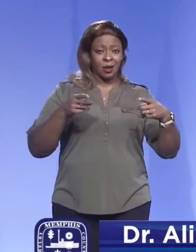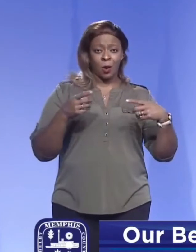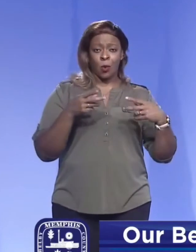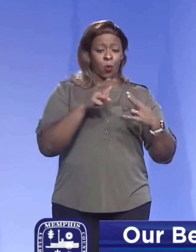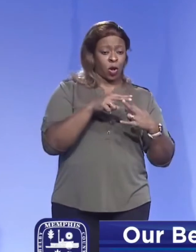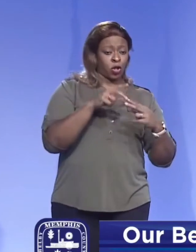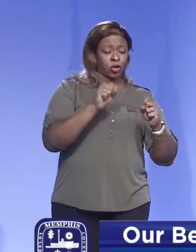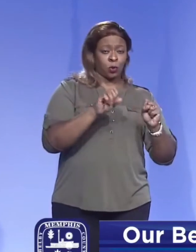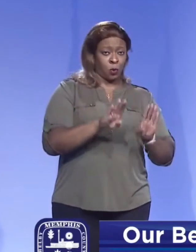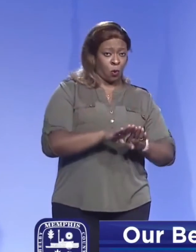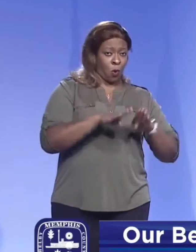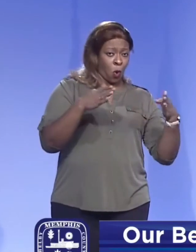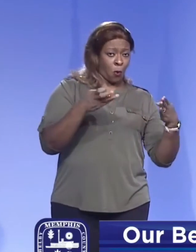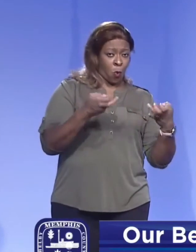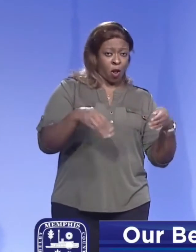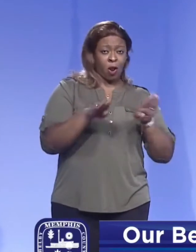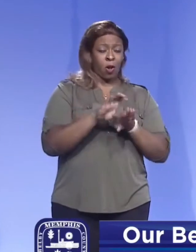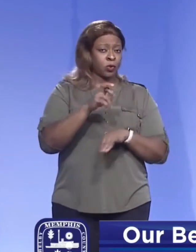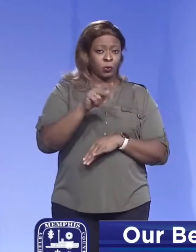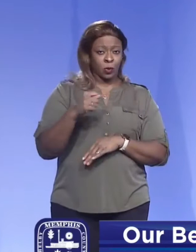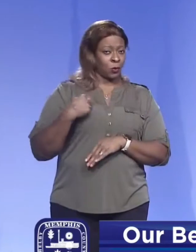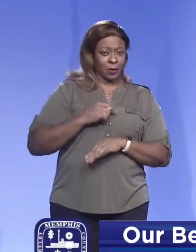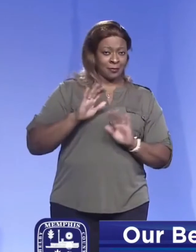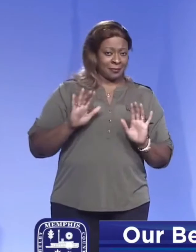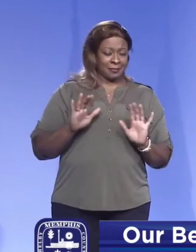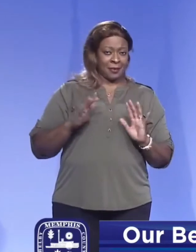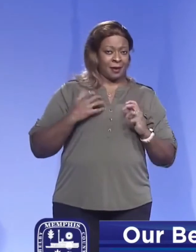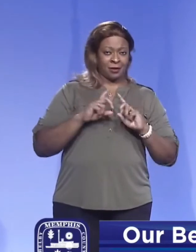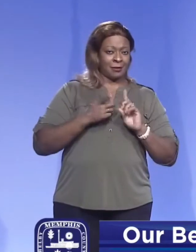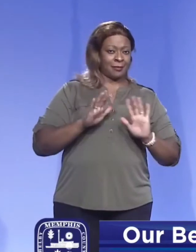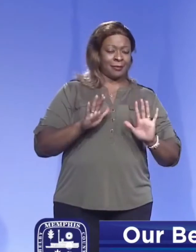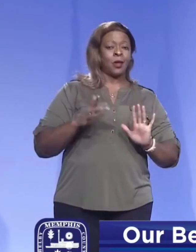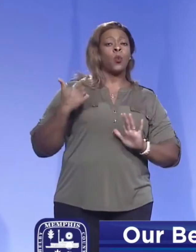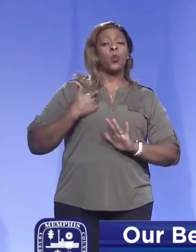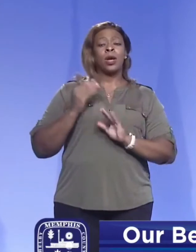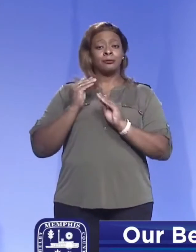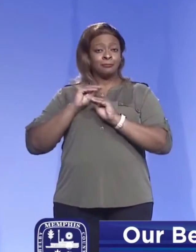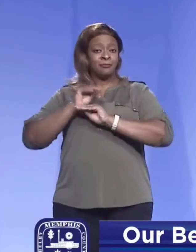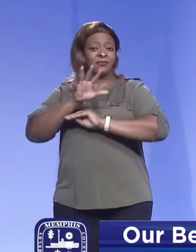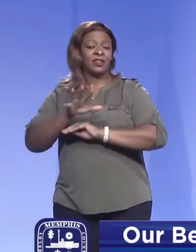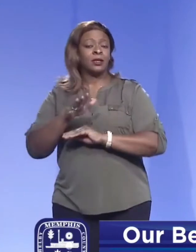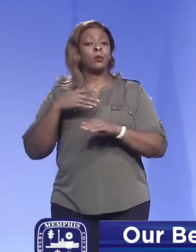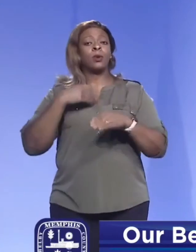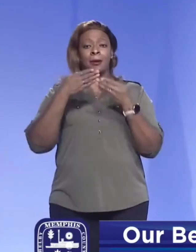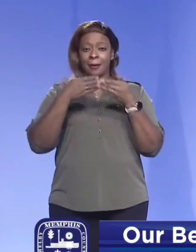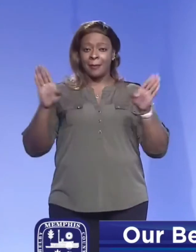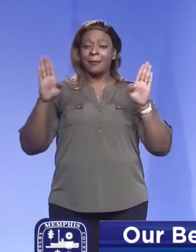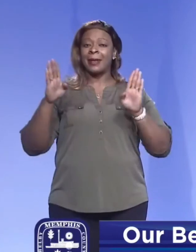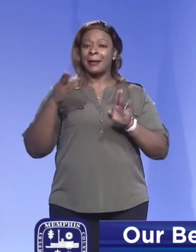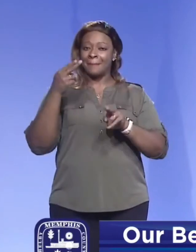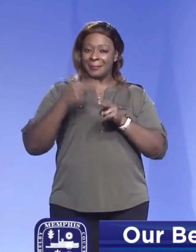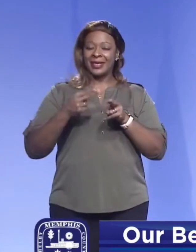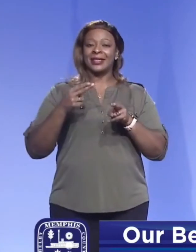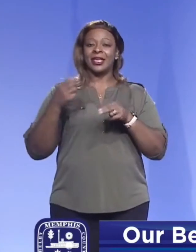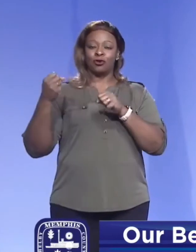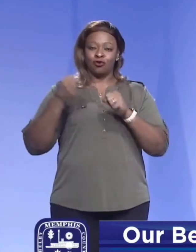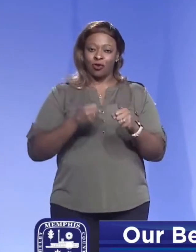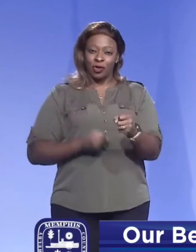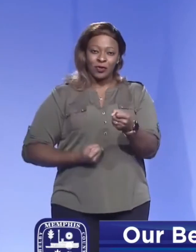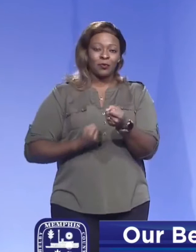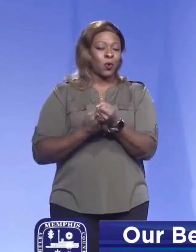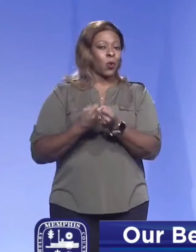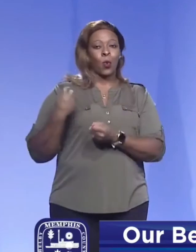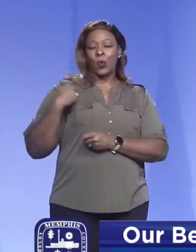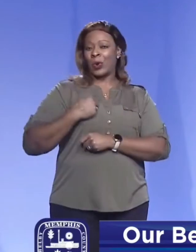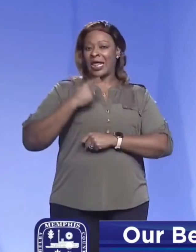whether or not sports can be played. Where we are able to influence is we have said publicly and fairly strongly that we do